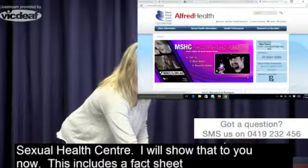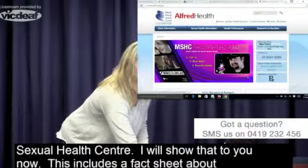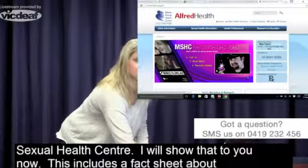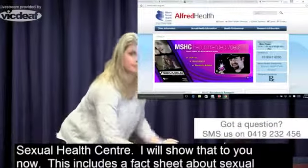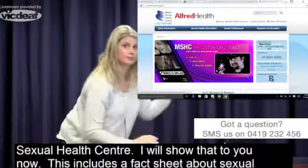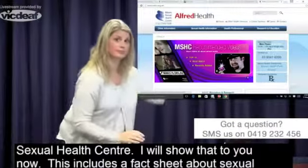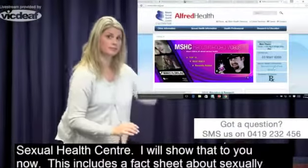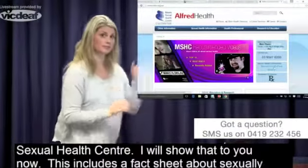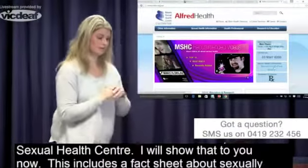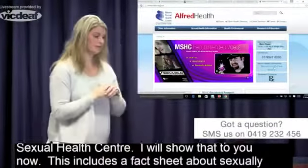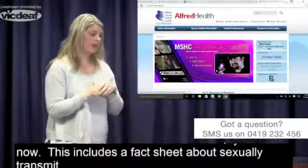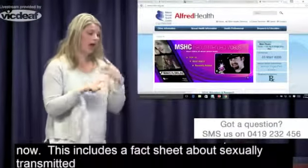as you can see.